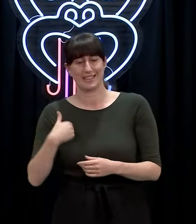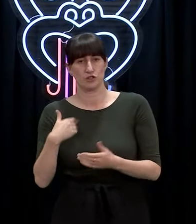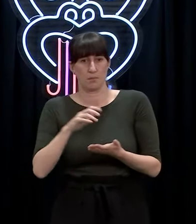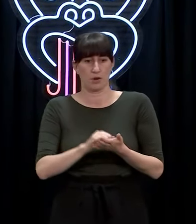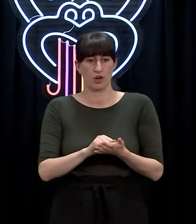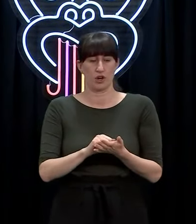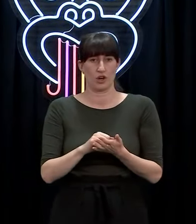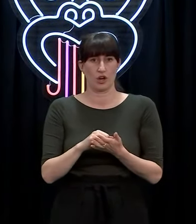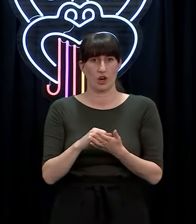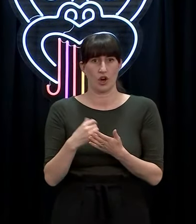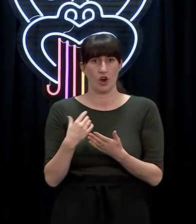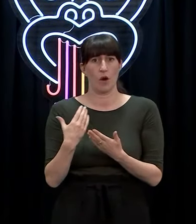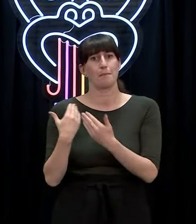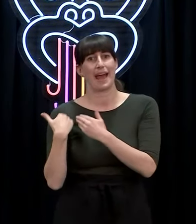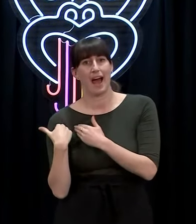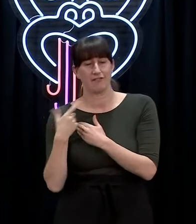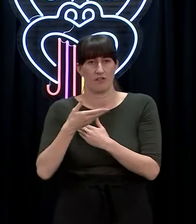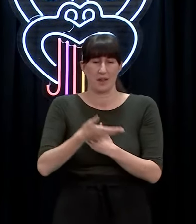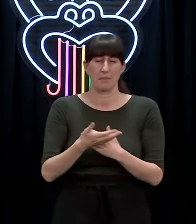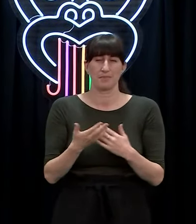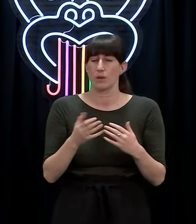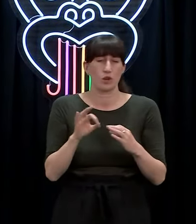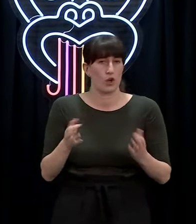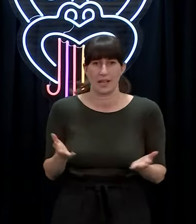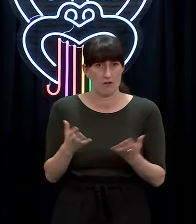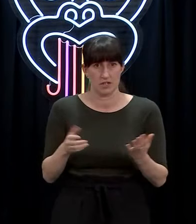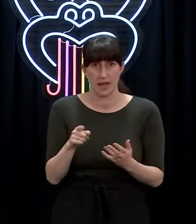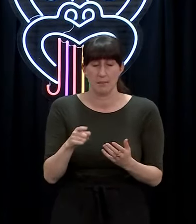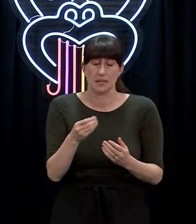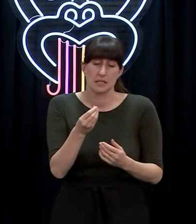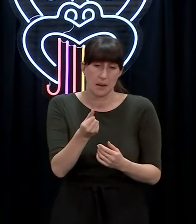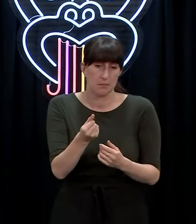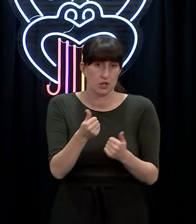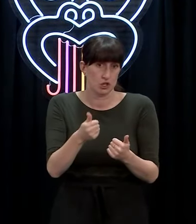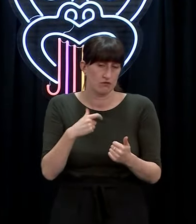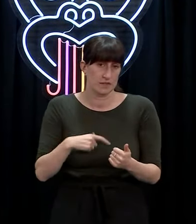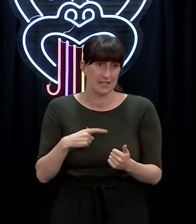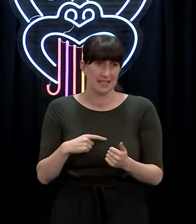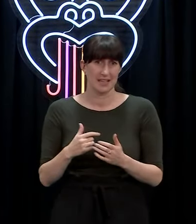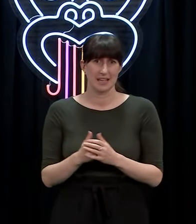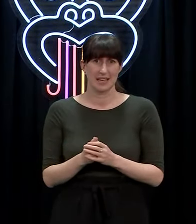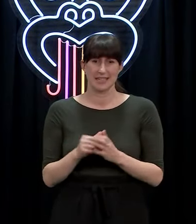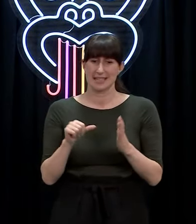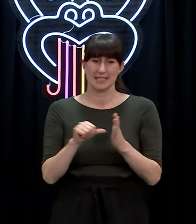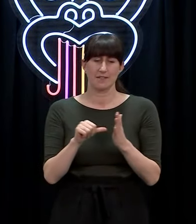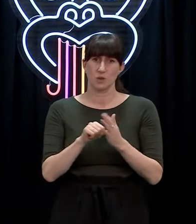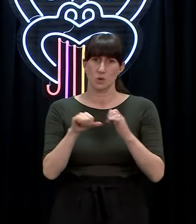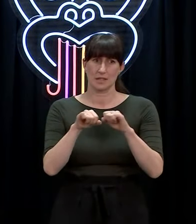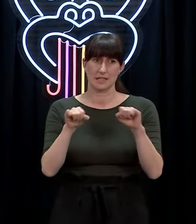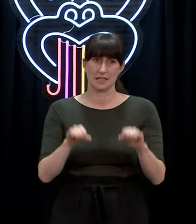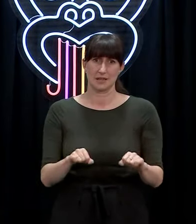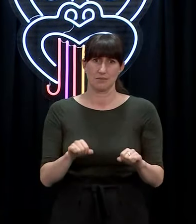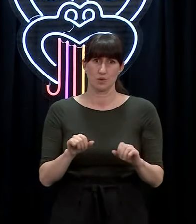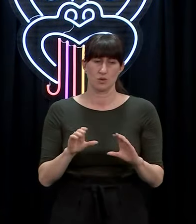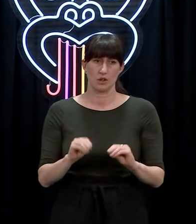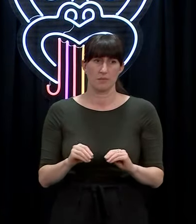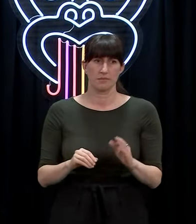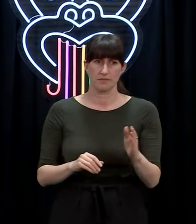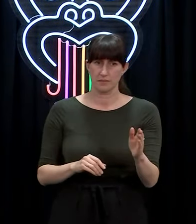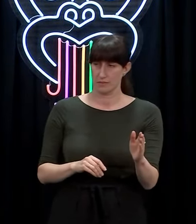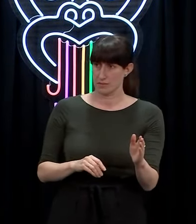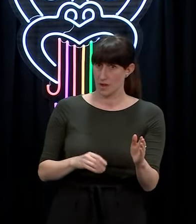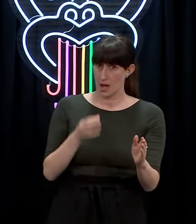we encourage, but there can be legitimate reasons for it. But it would be a very, very difficult thing to stop. So the system